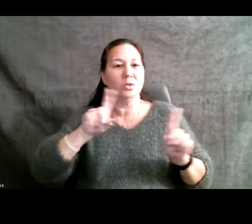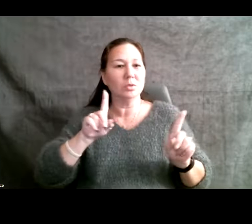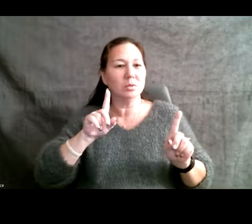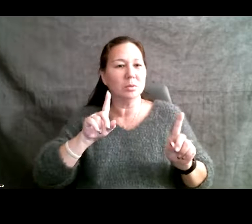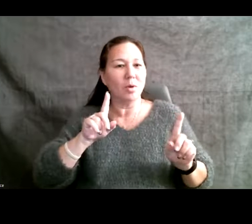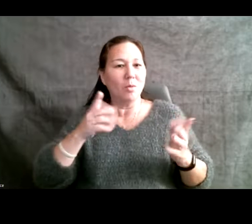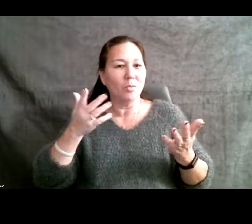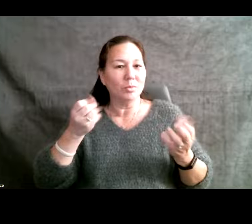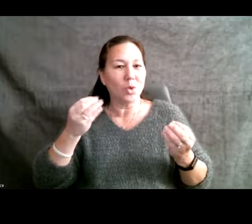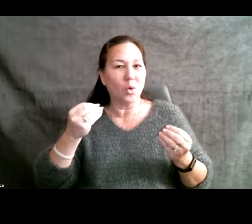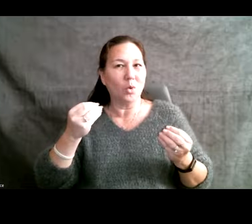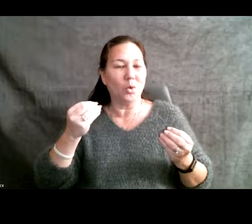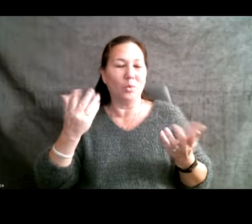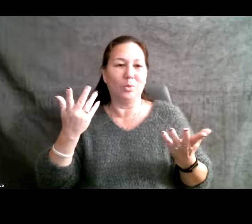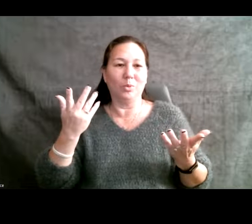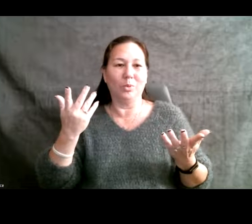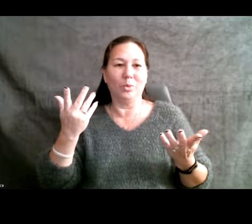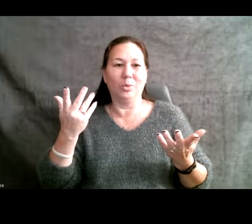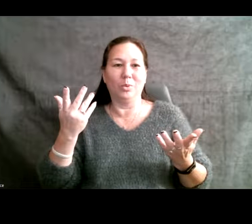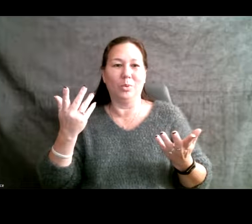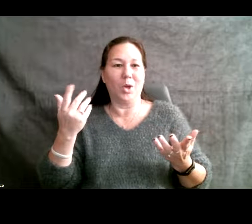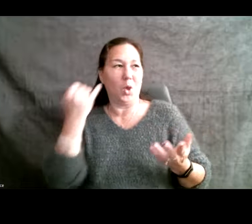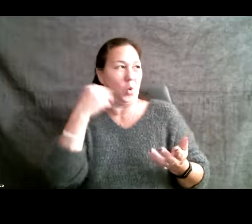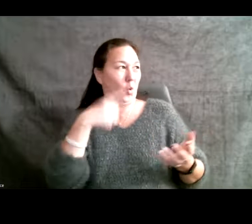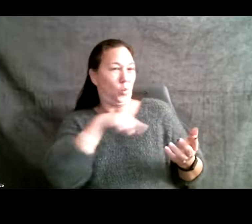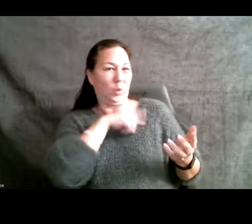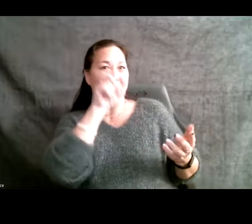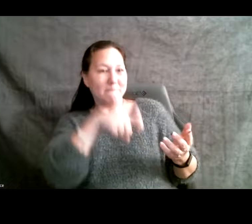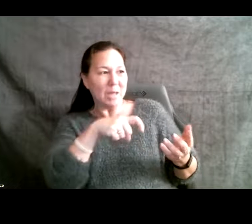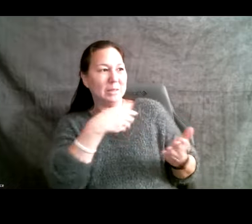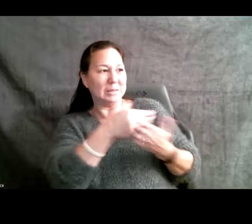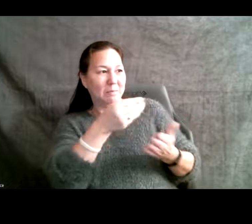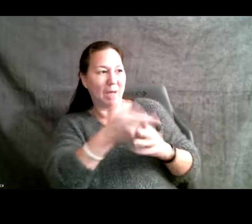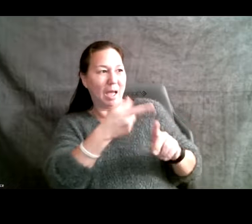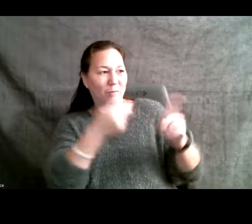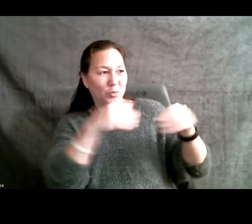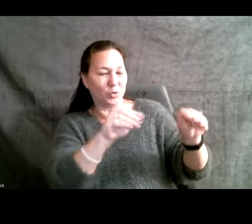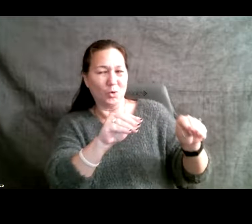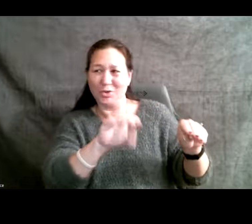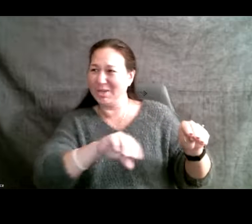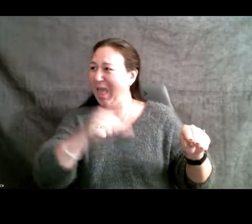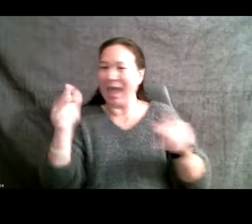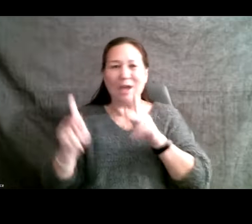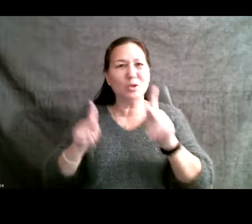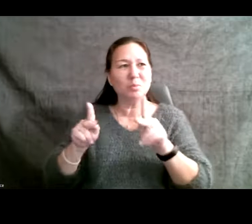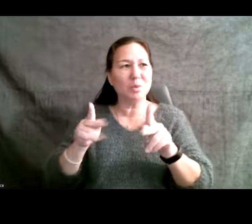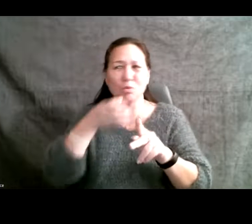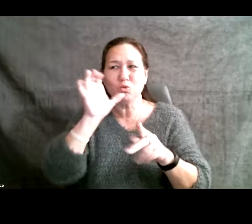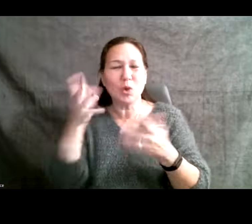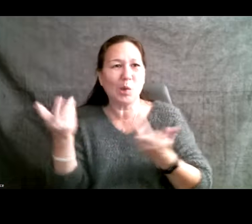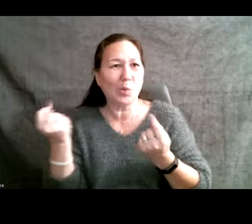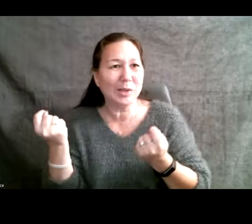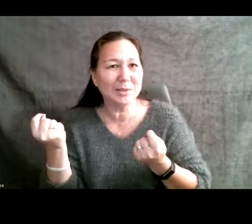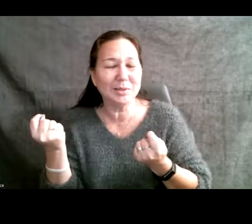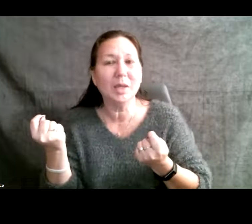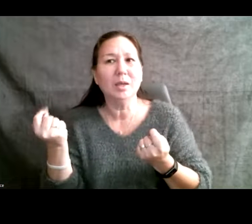the stores, right? And what is everybody else going to drink? I mean, what are they going to do? Get on buses and go to somewhere